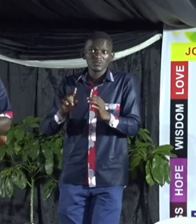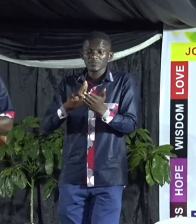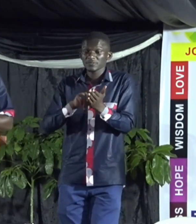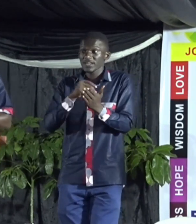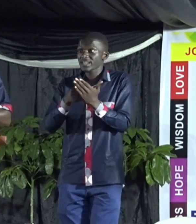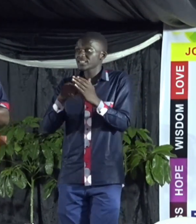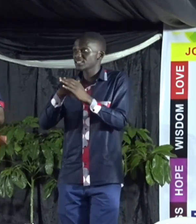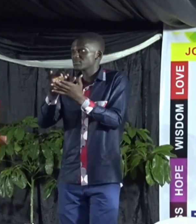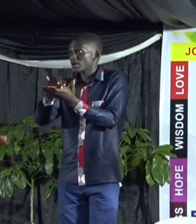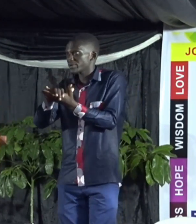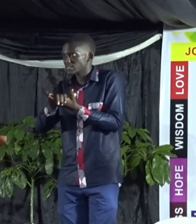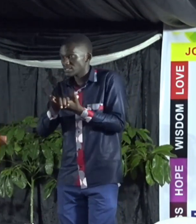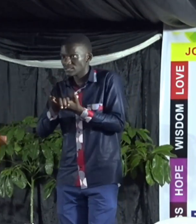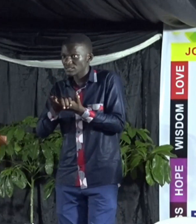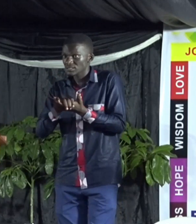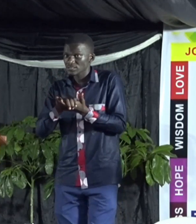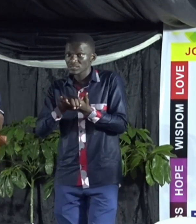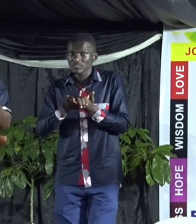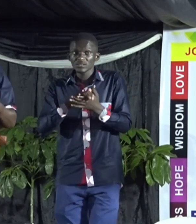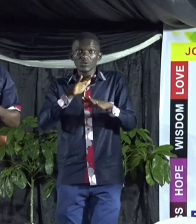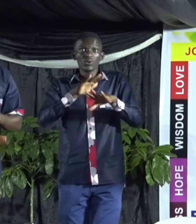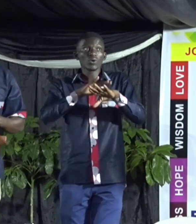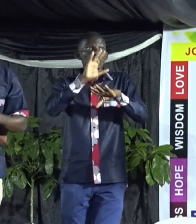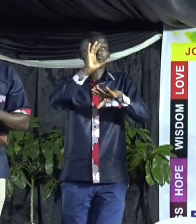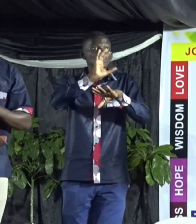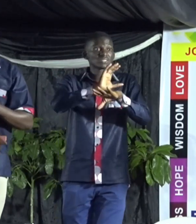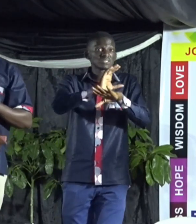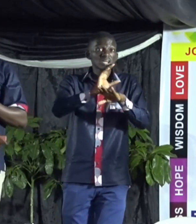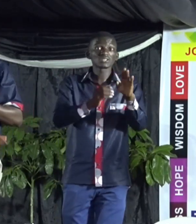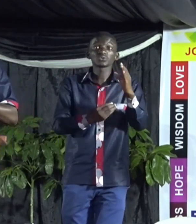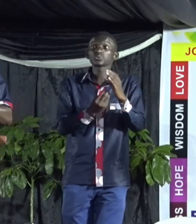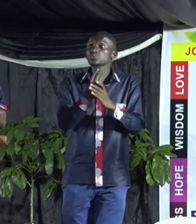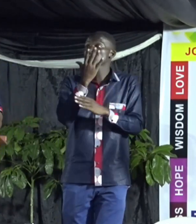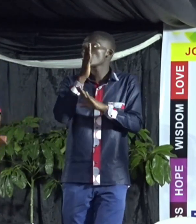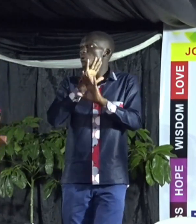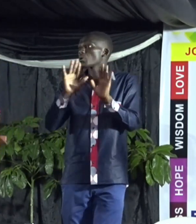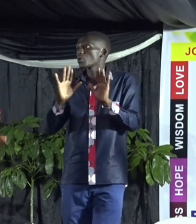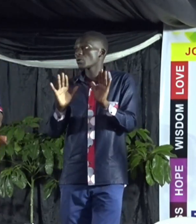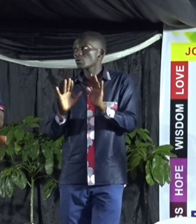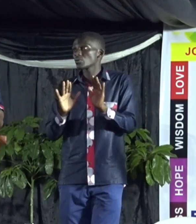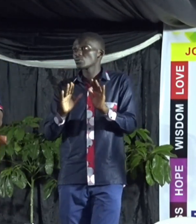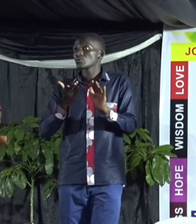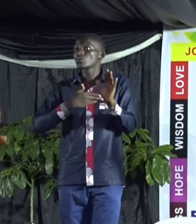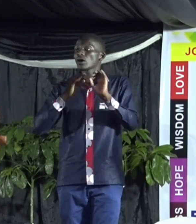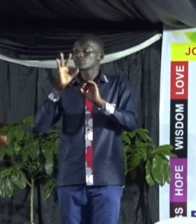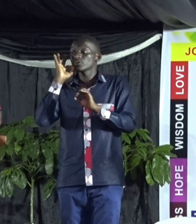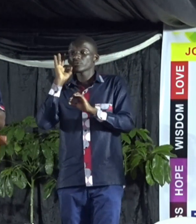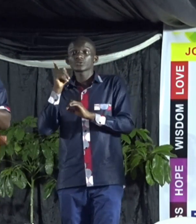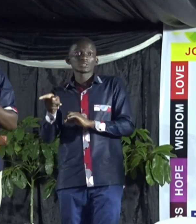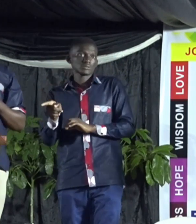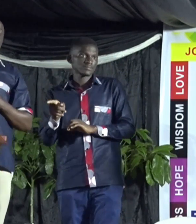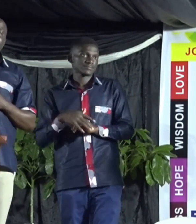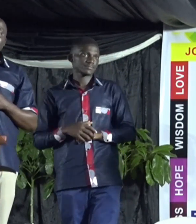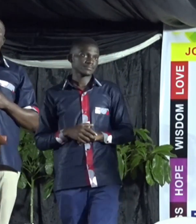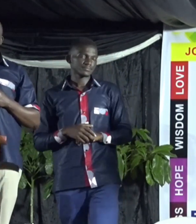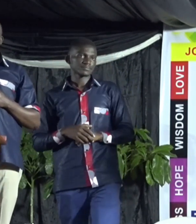businesses. Failing in marriage. Kukanisa, at church. Buta balabi balabi. Failing